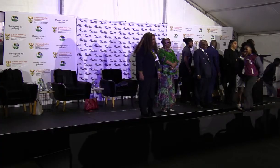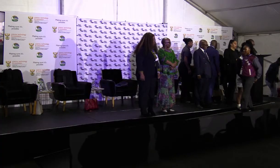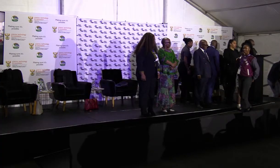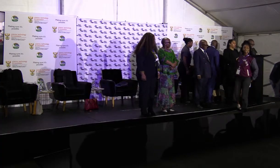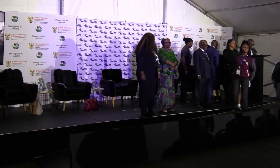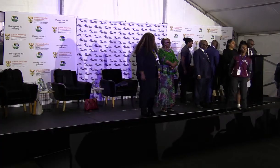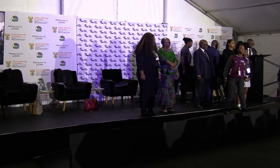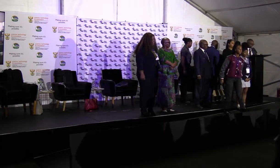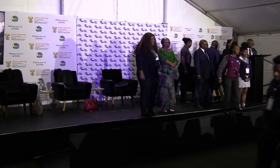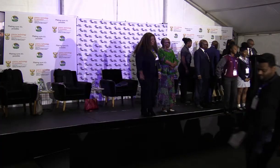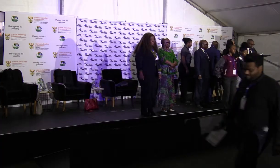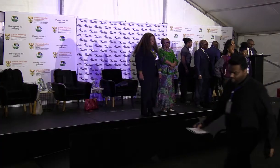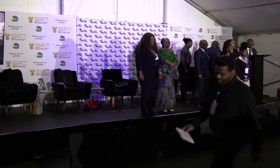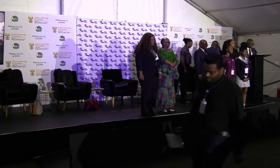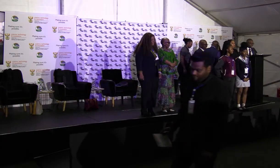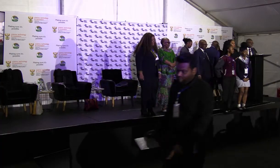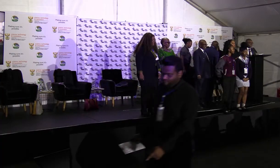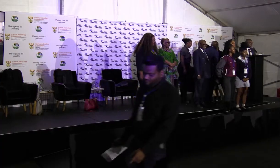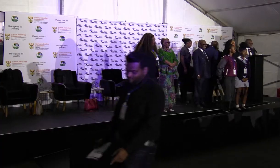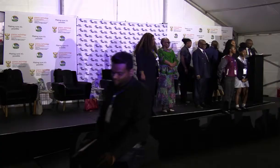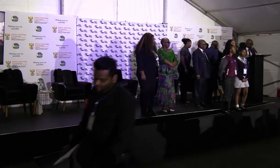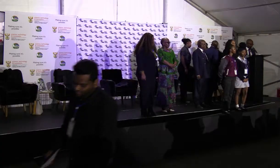Ulihle Ncikwe